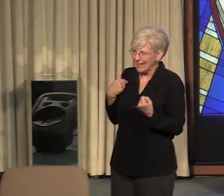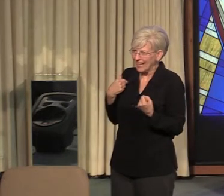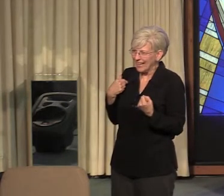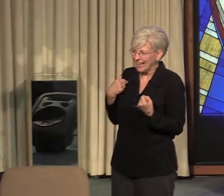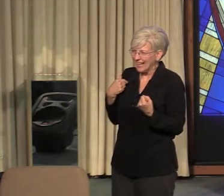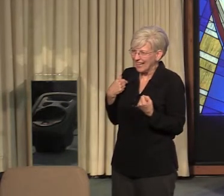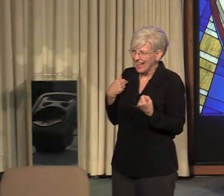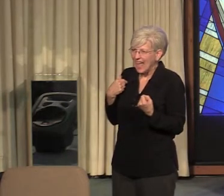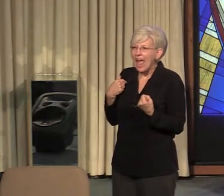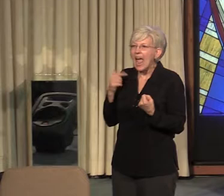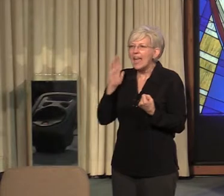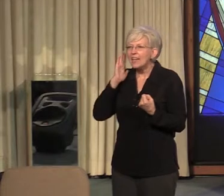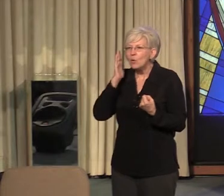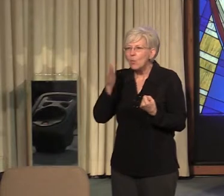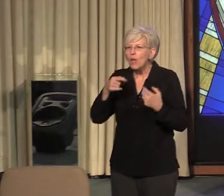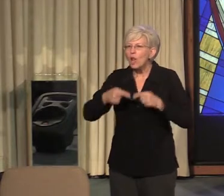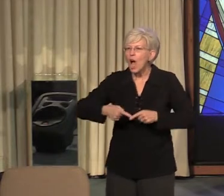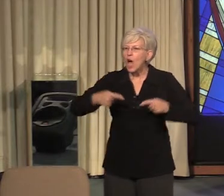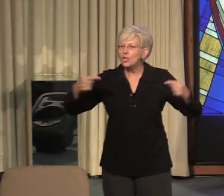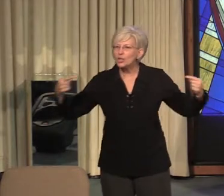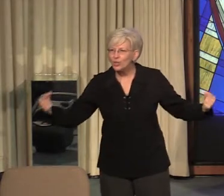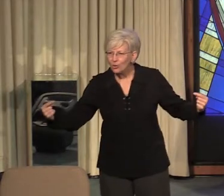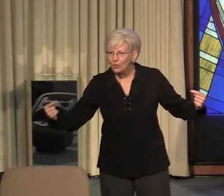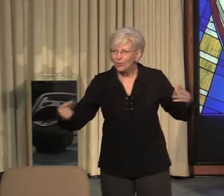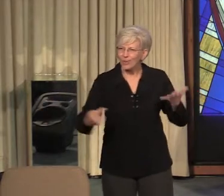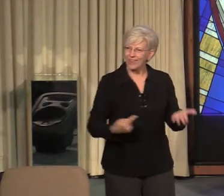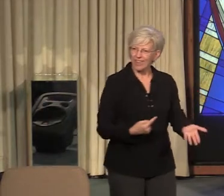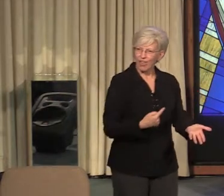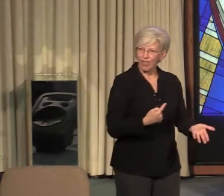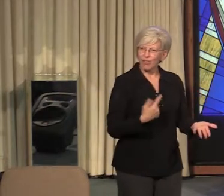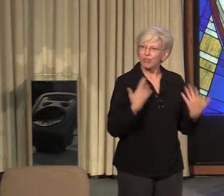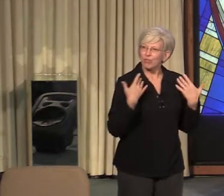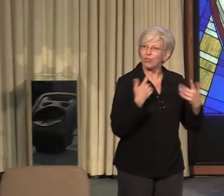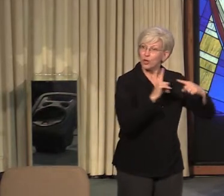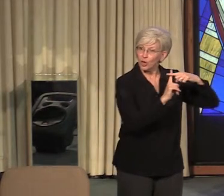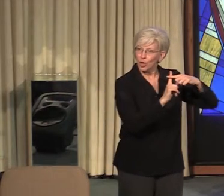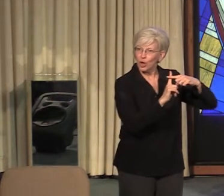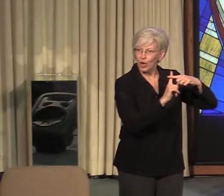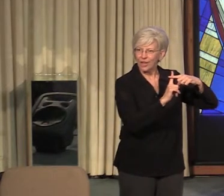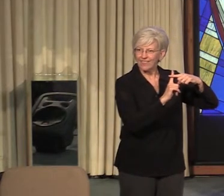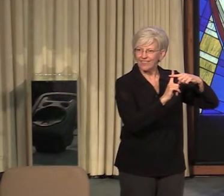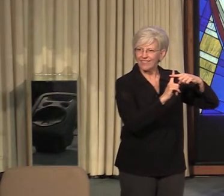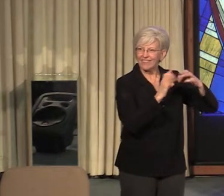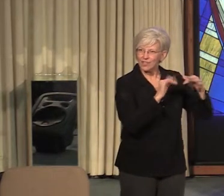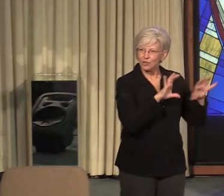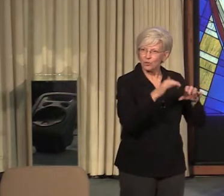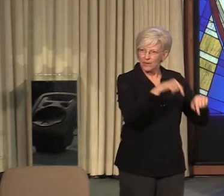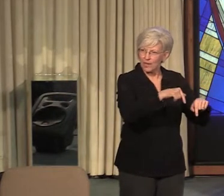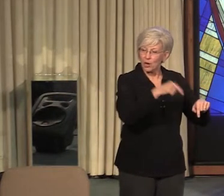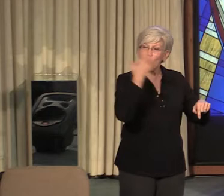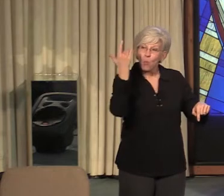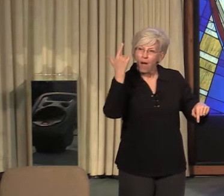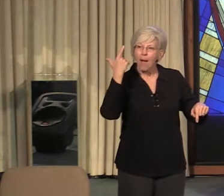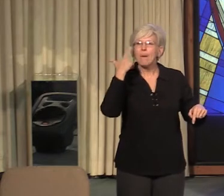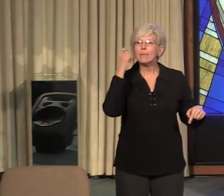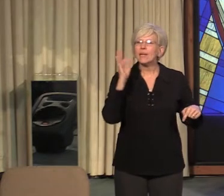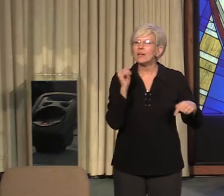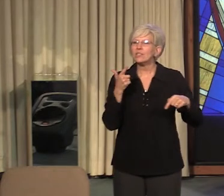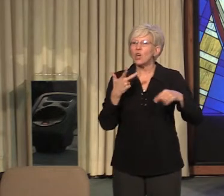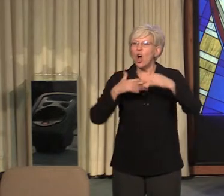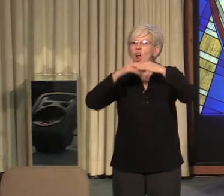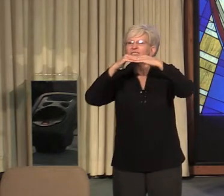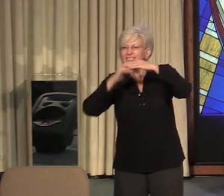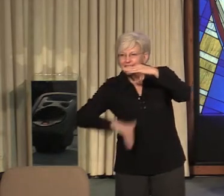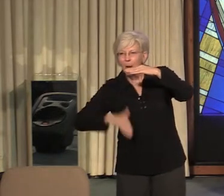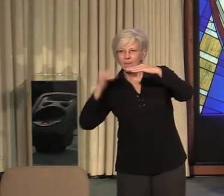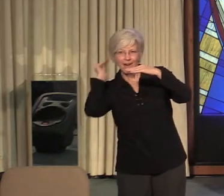And it will undo the good that you are doing in here, because our subconscious knows.